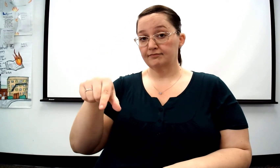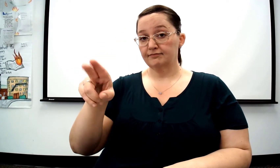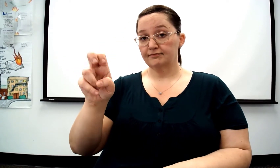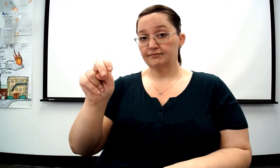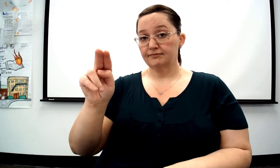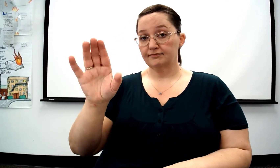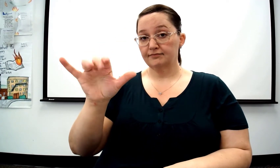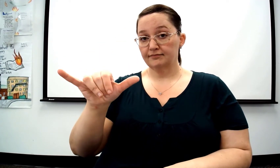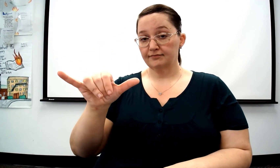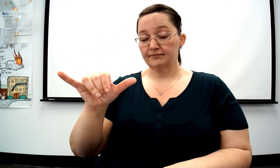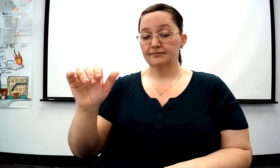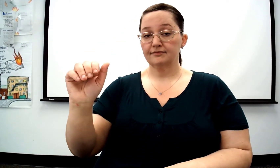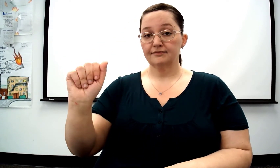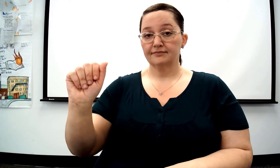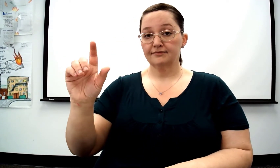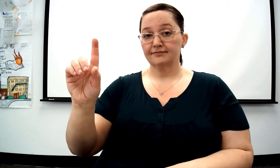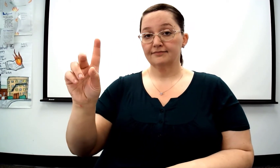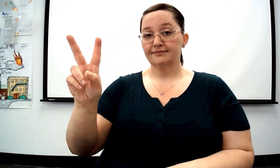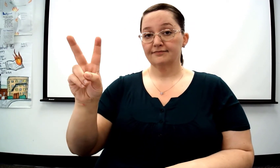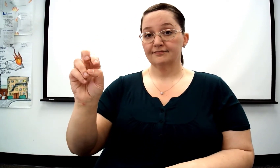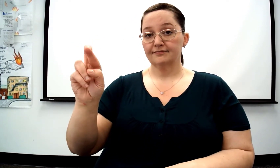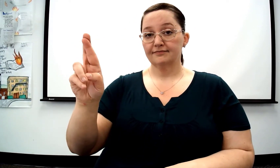This next section is on frequency adverbs.